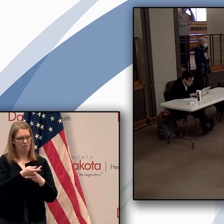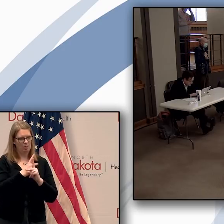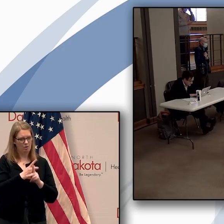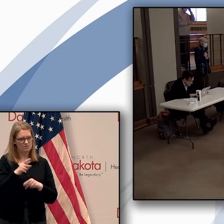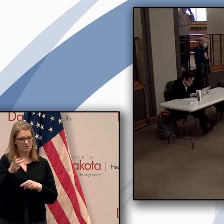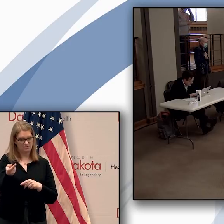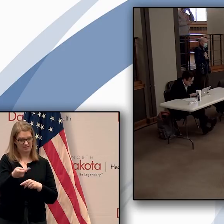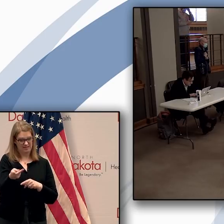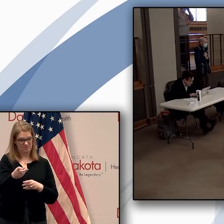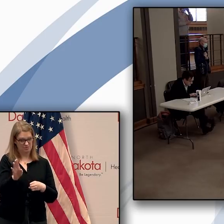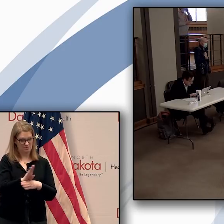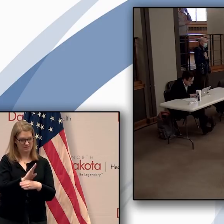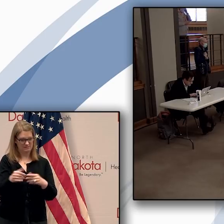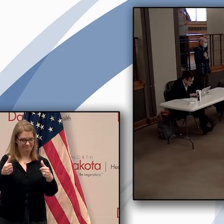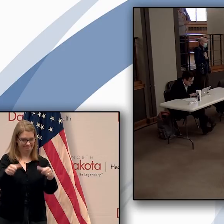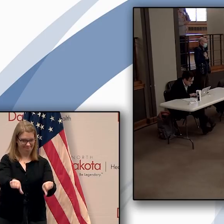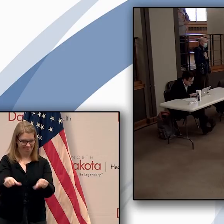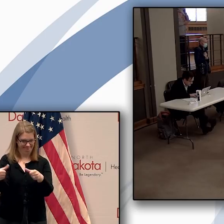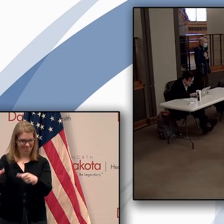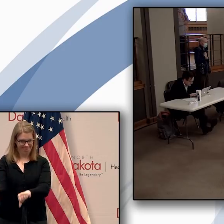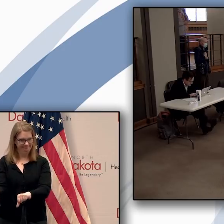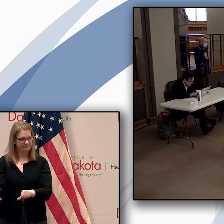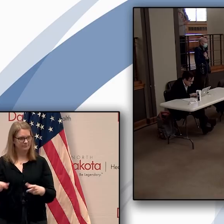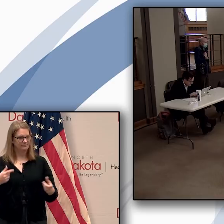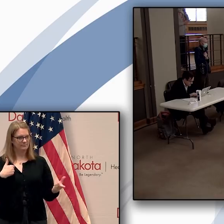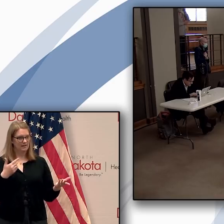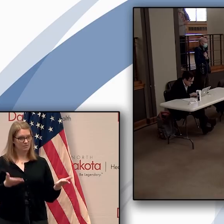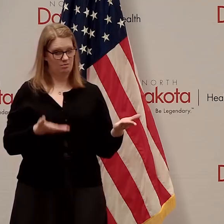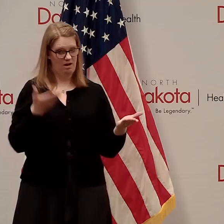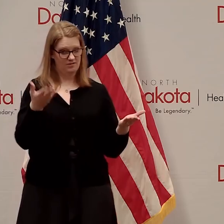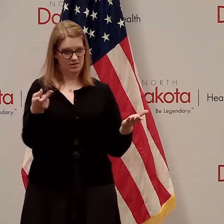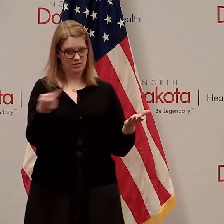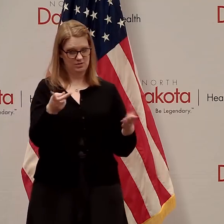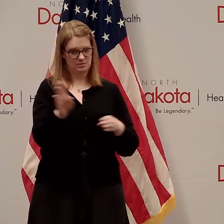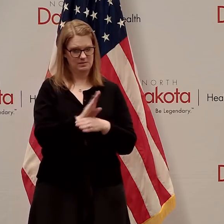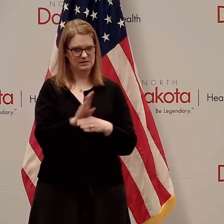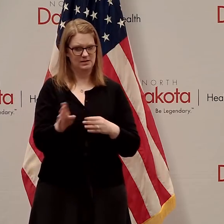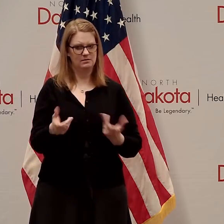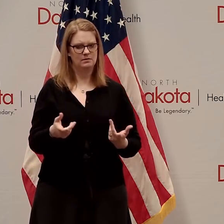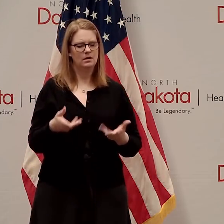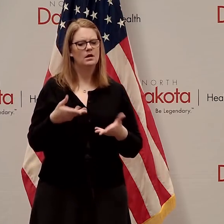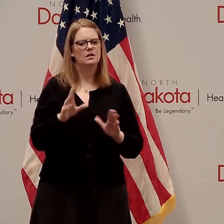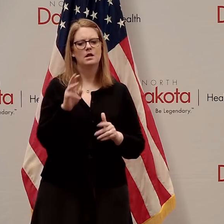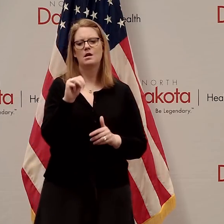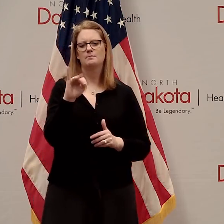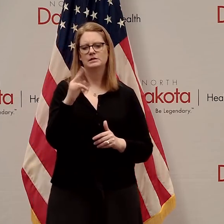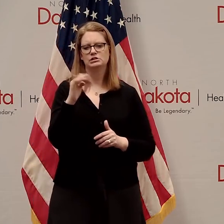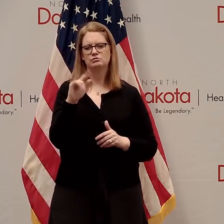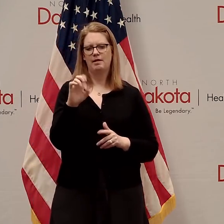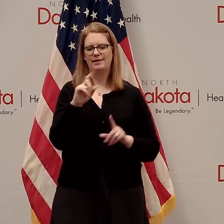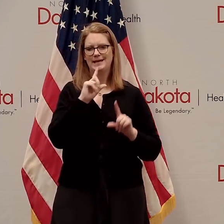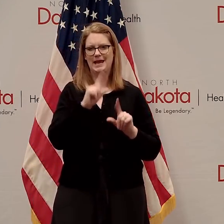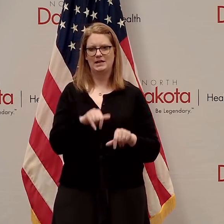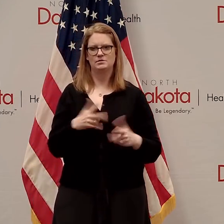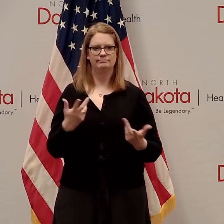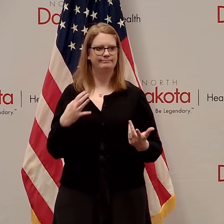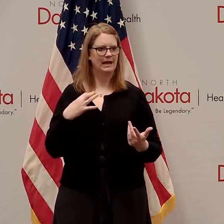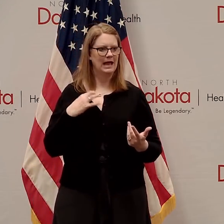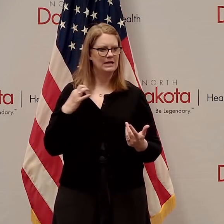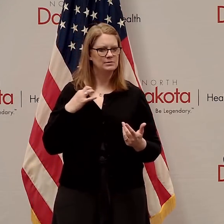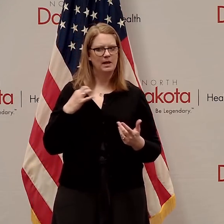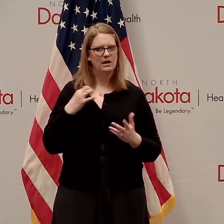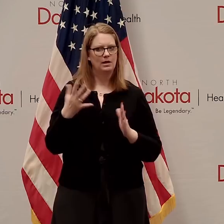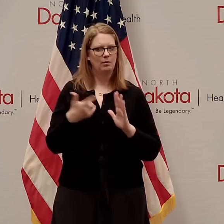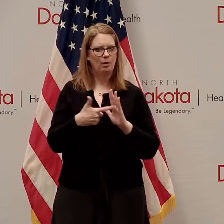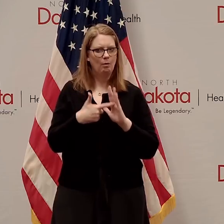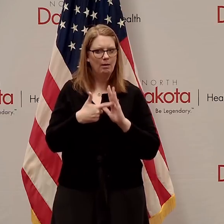those folks? What can they do? And can you offer anything to them? Well, I'll let Michelle take that one. If there's a eligibility requirement